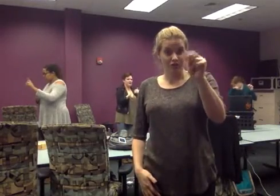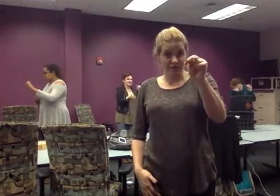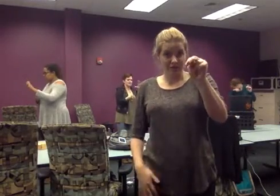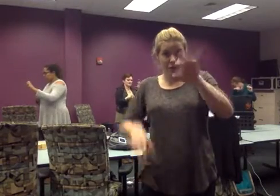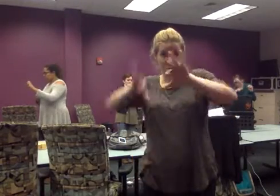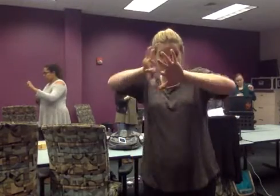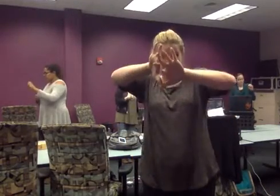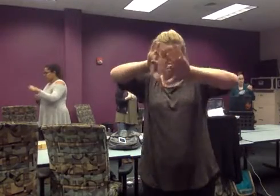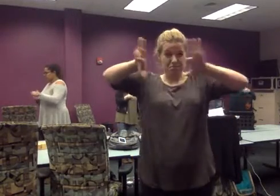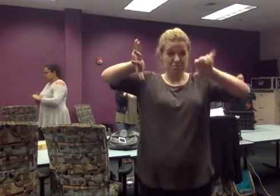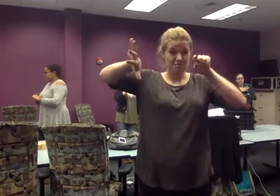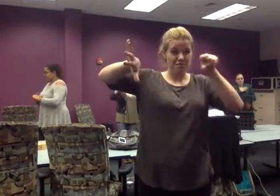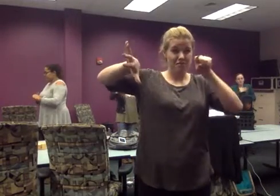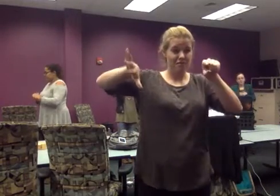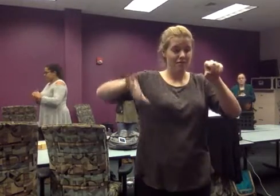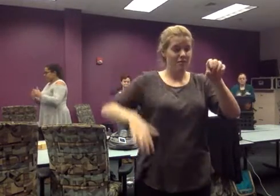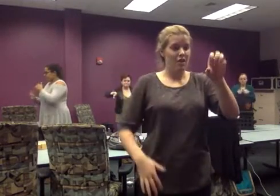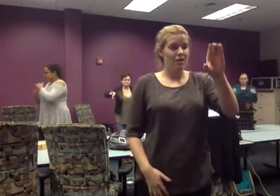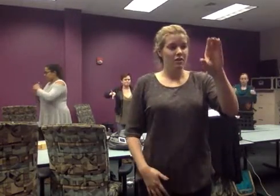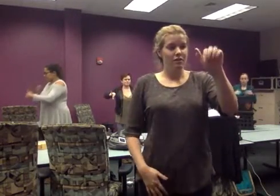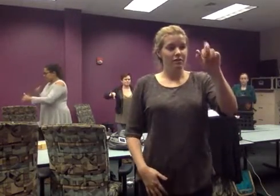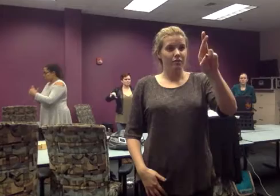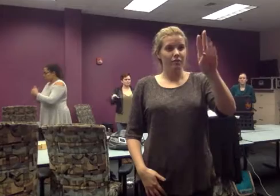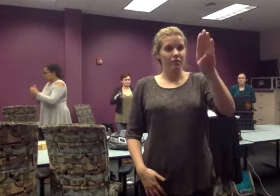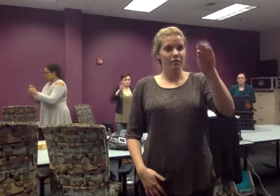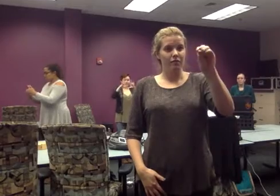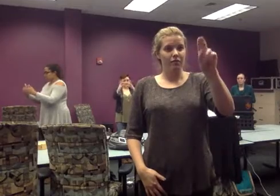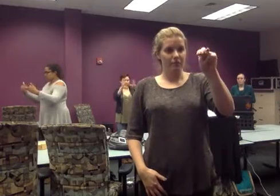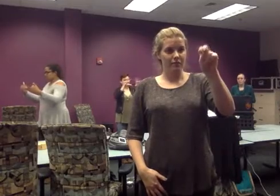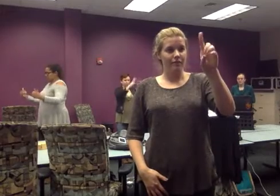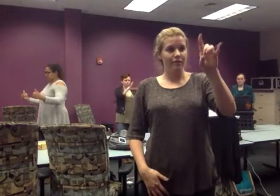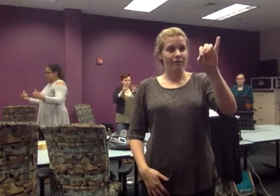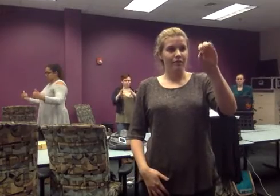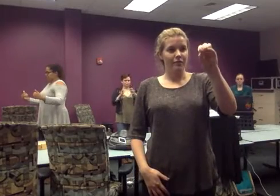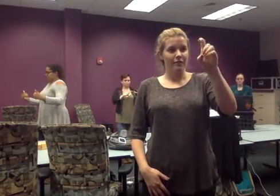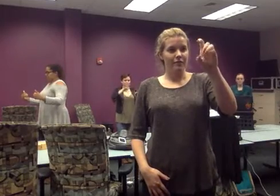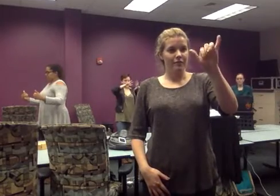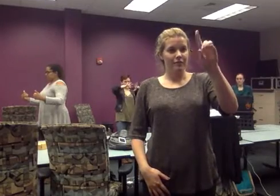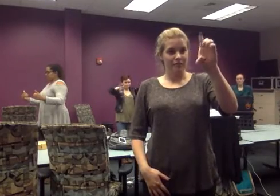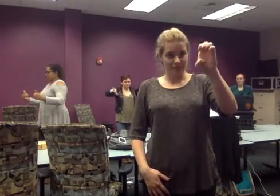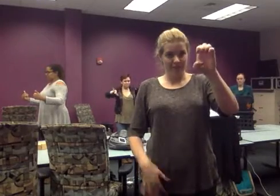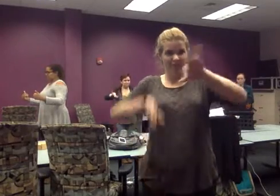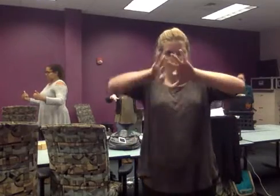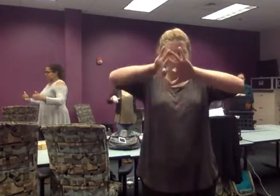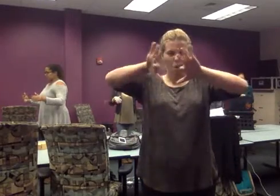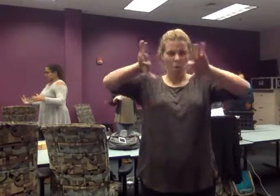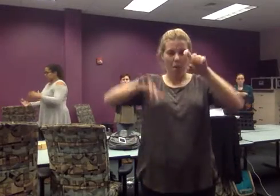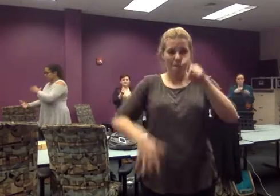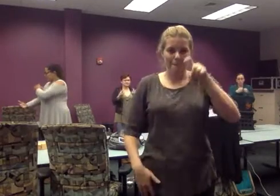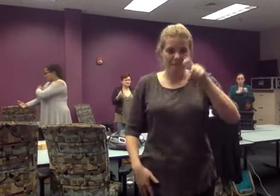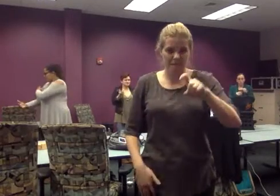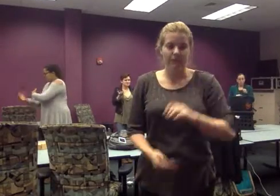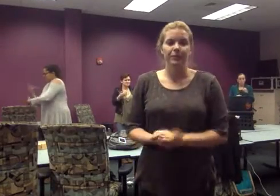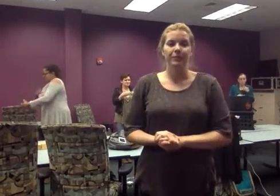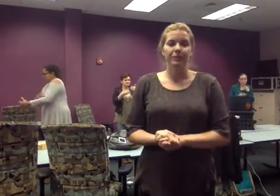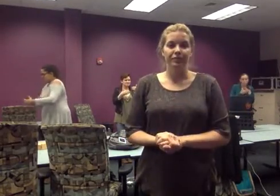separate, and it sends all of the blood to our muscles and to our body when